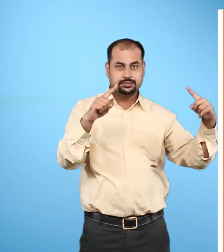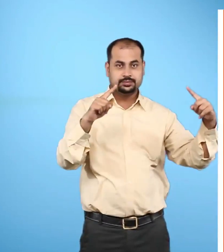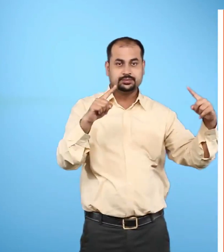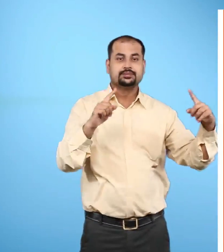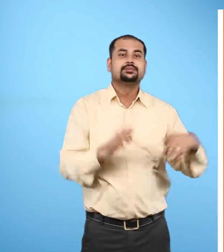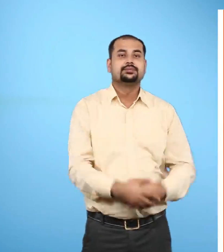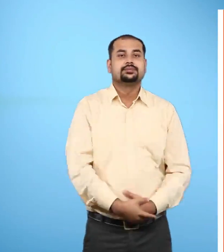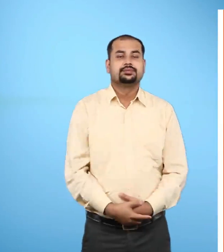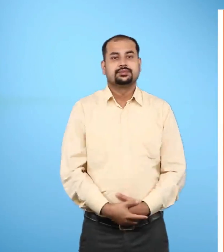of a triangle.